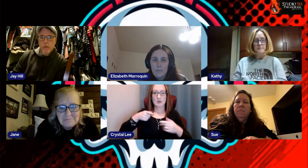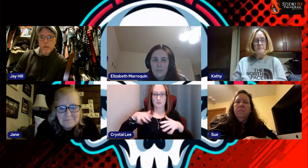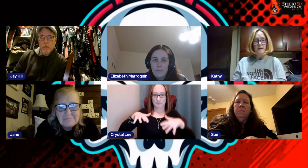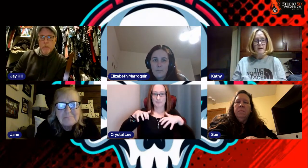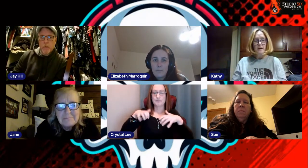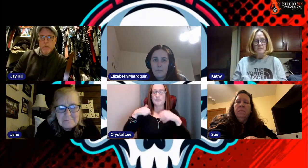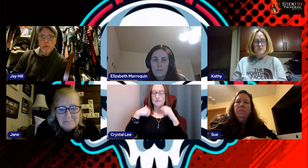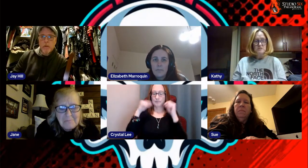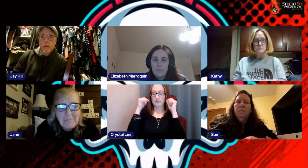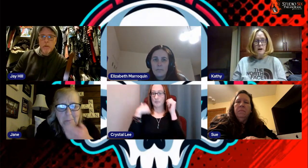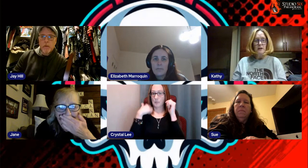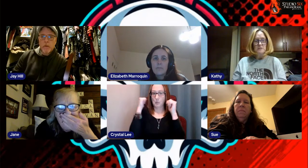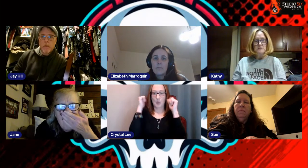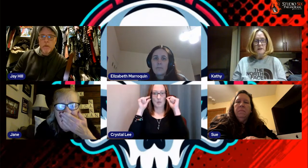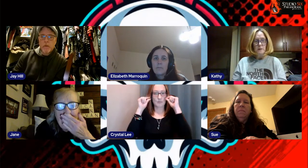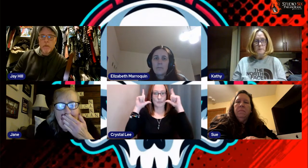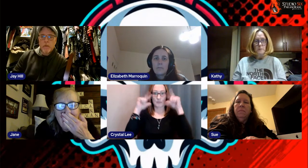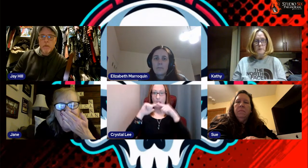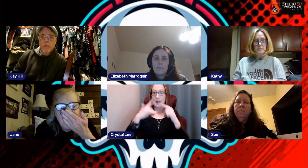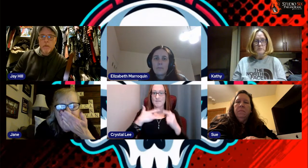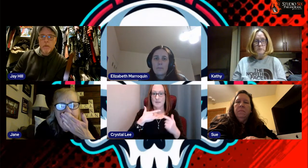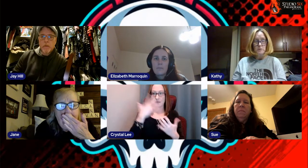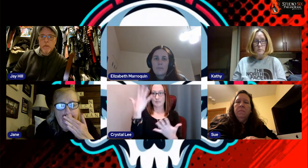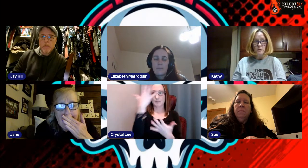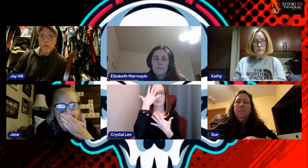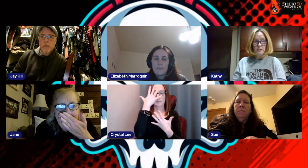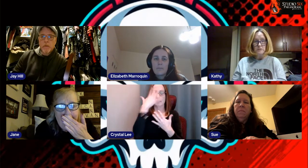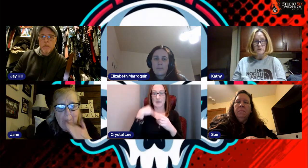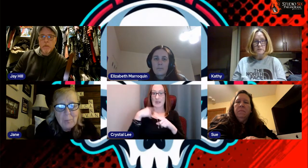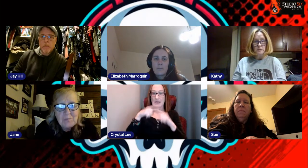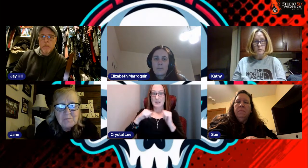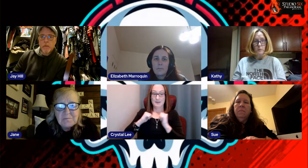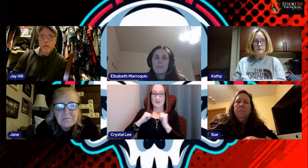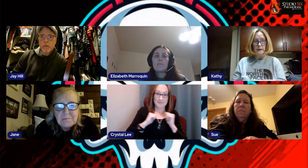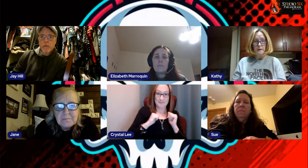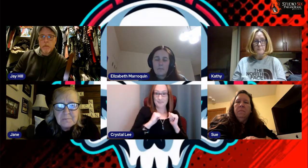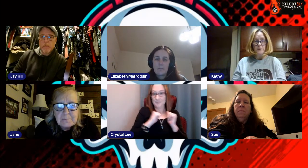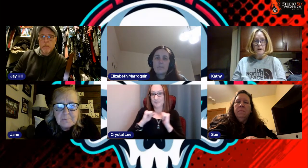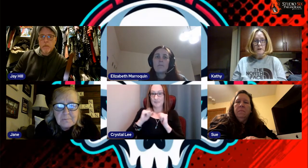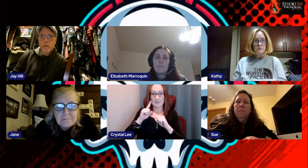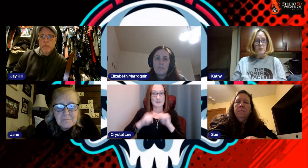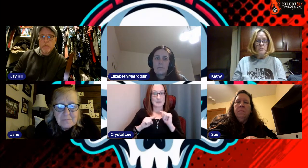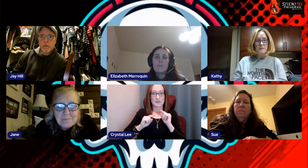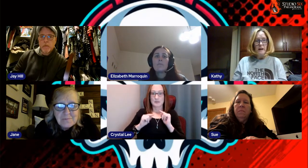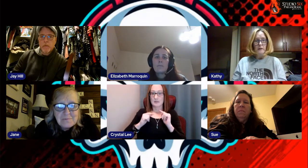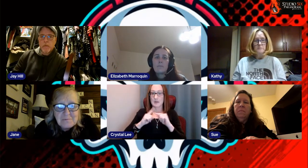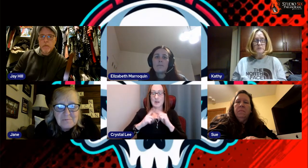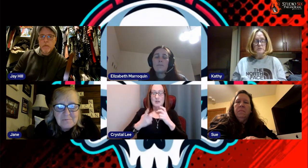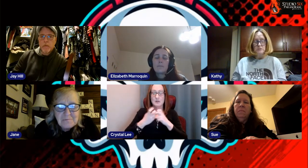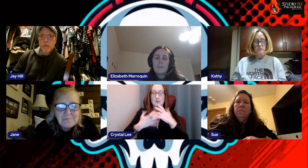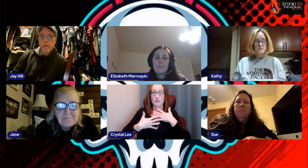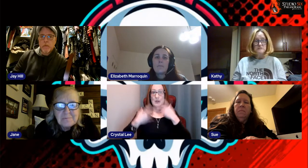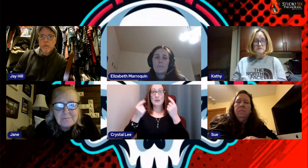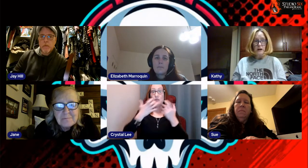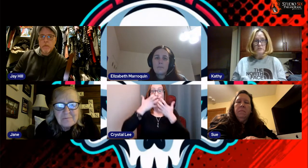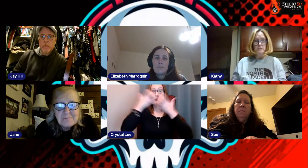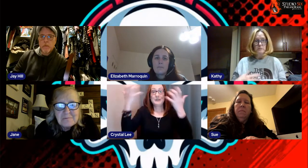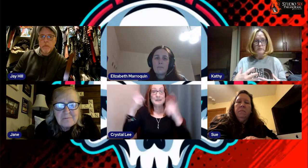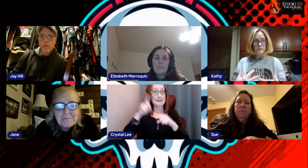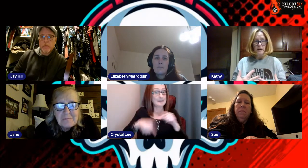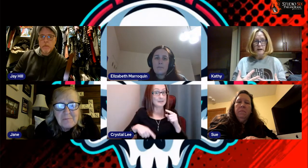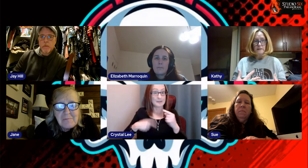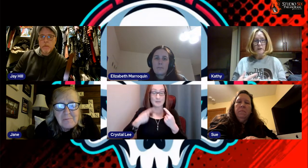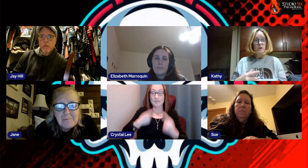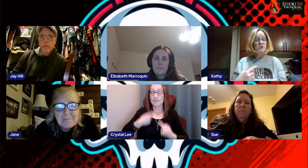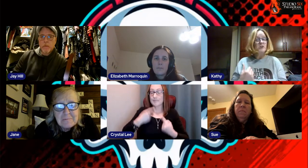paralysis, yeah. And she struggled with, and she couldn't open her eyes. She couldn't do it one time. So there are times she was stuck and